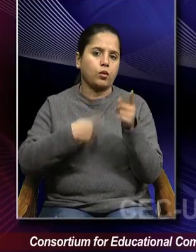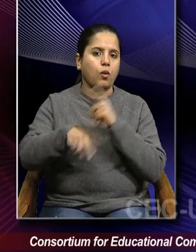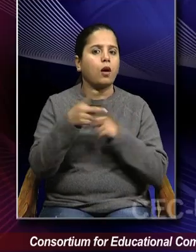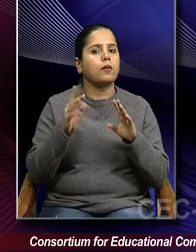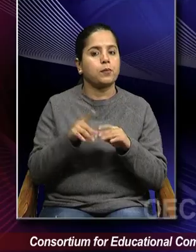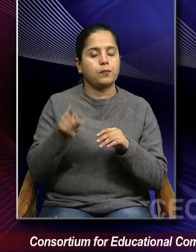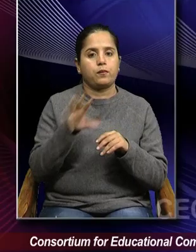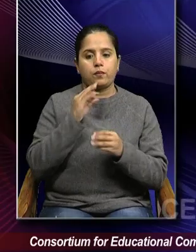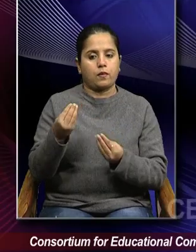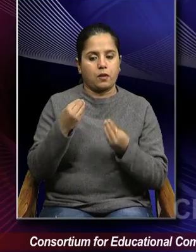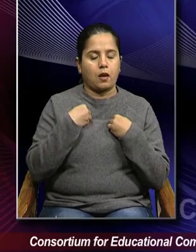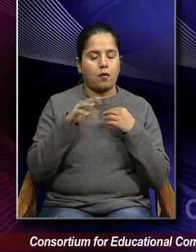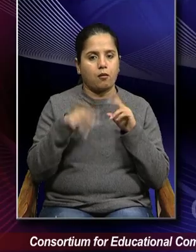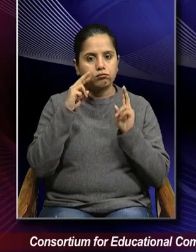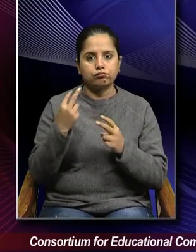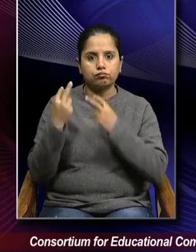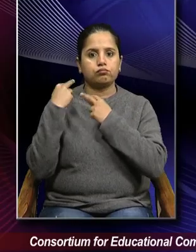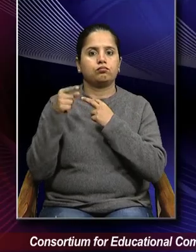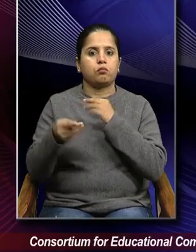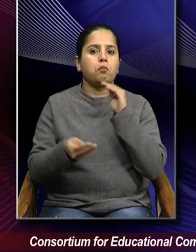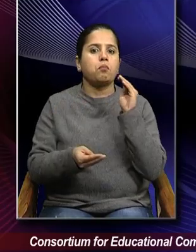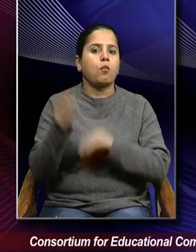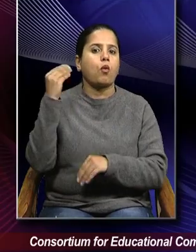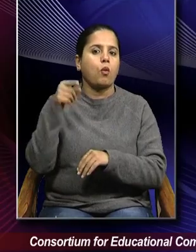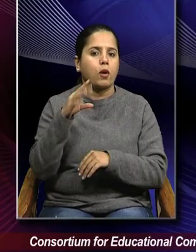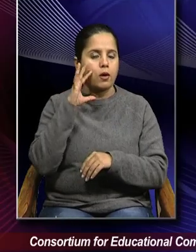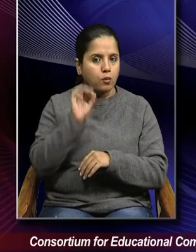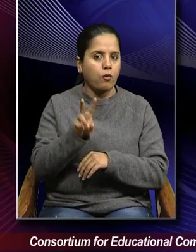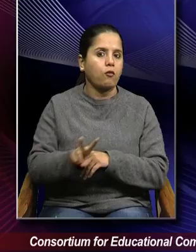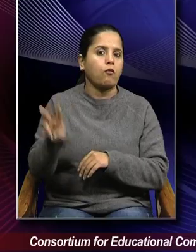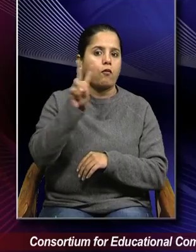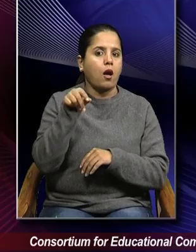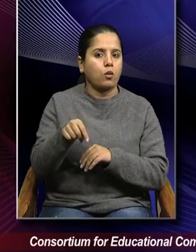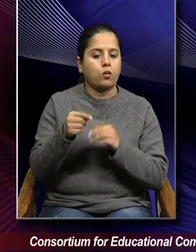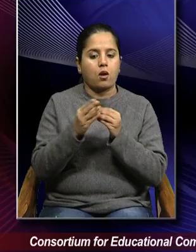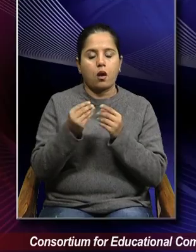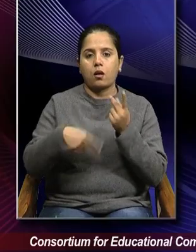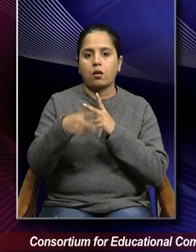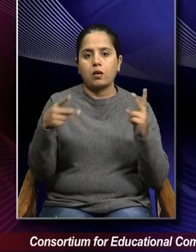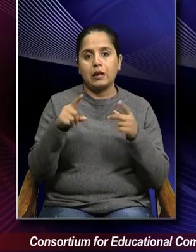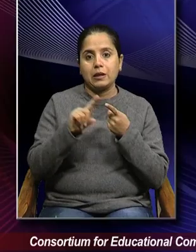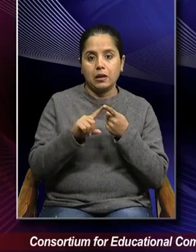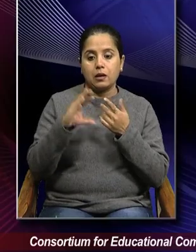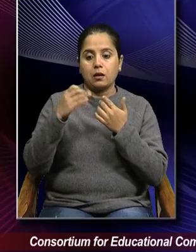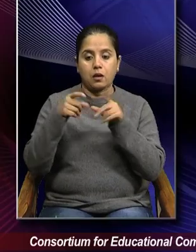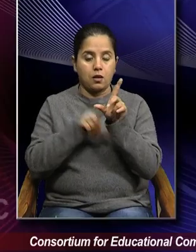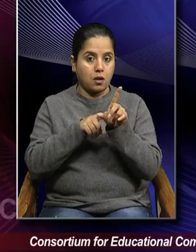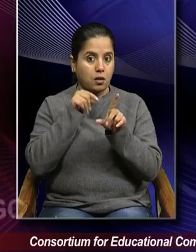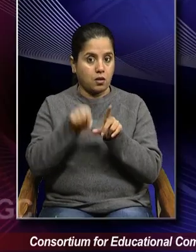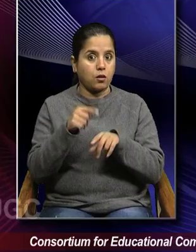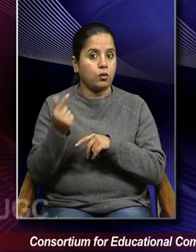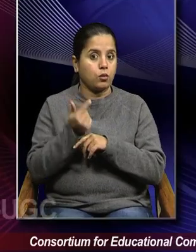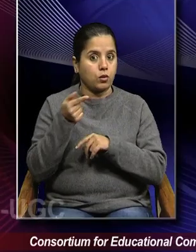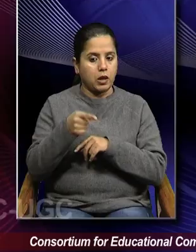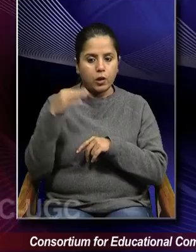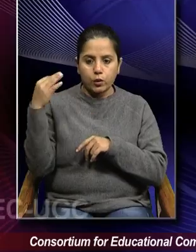actually gives a reflection of increasing significance of this very currency, this e-currency, which is also